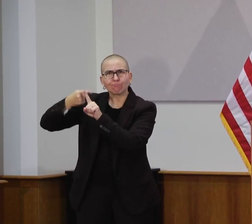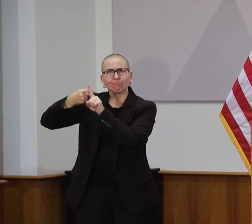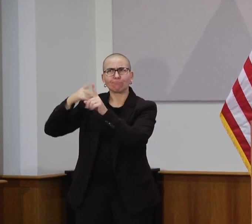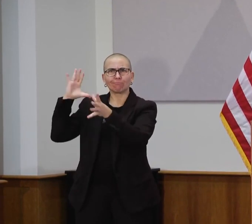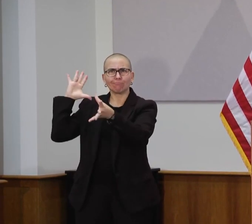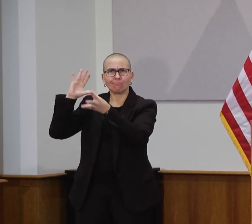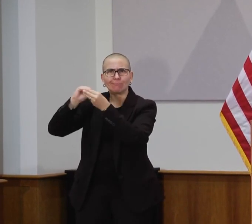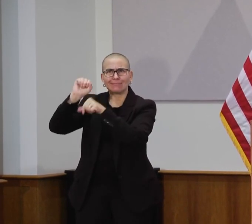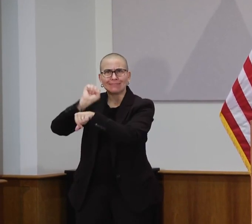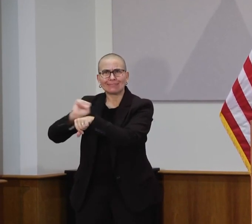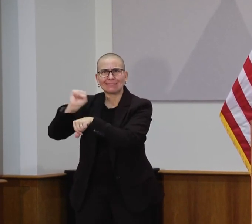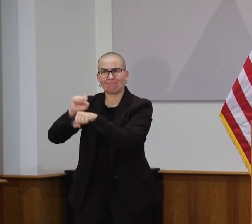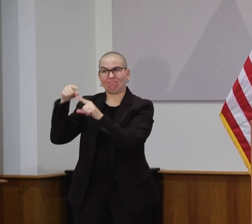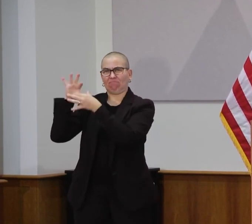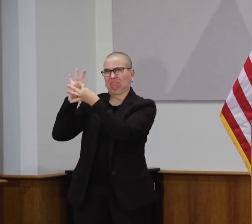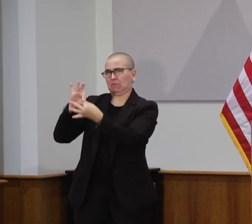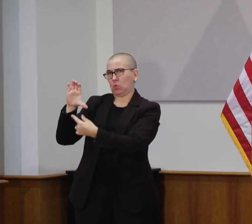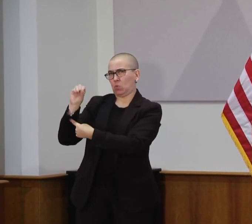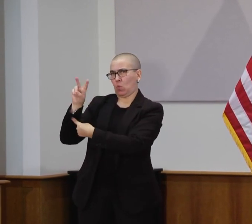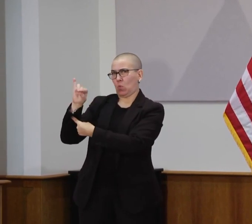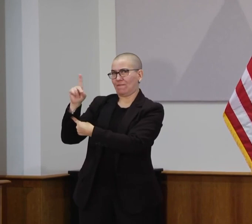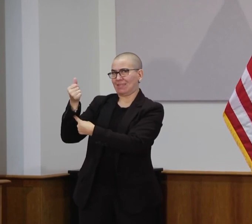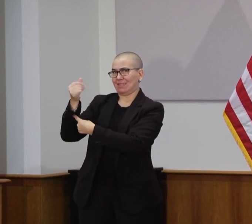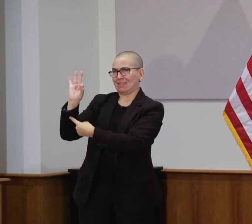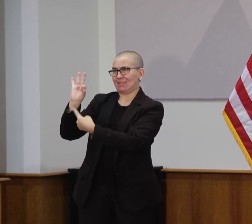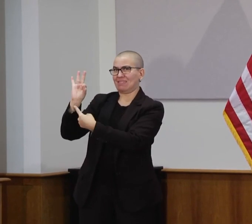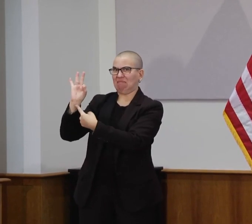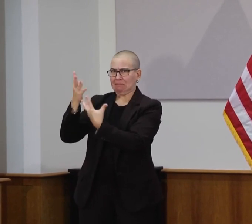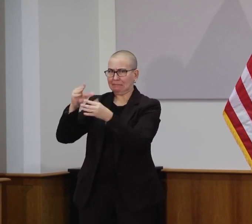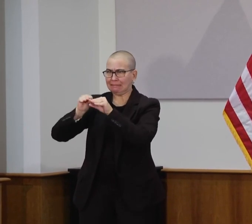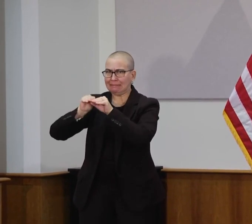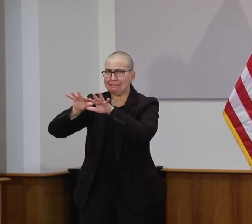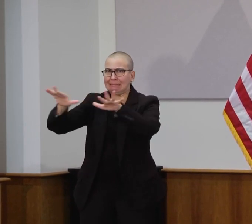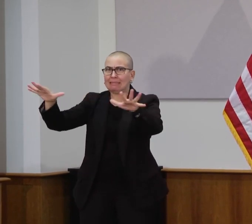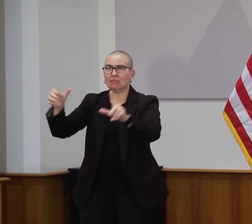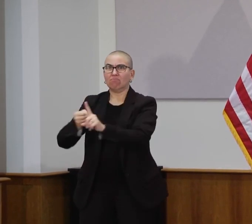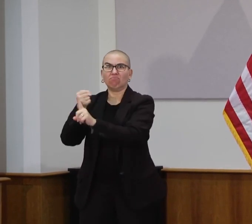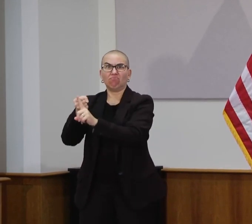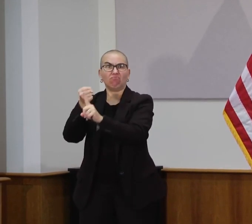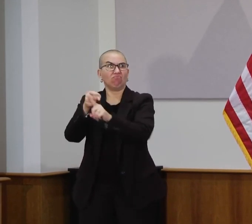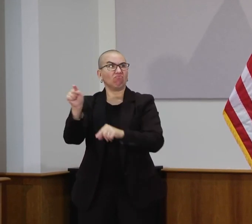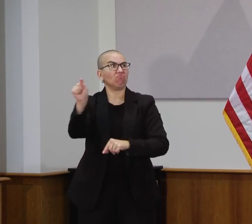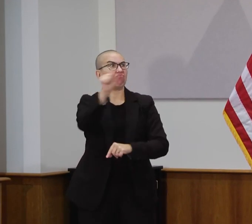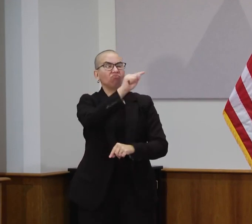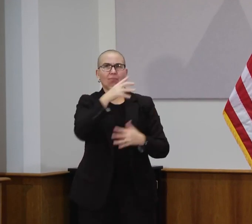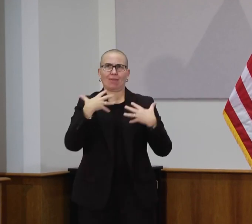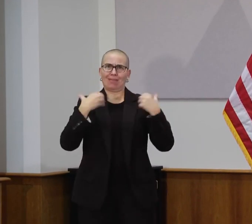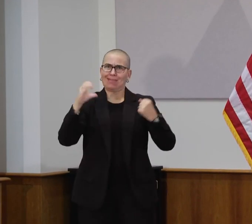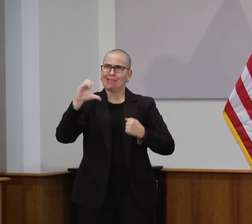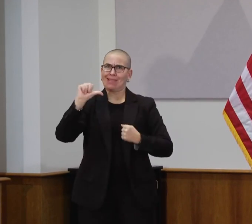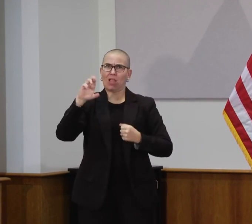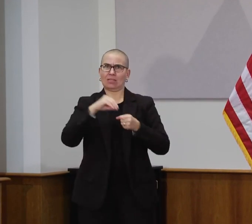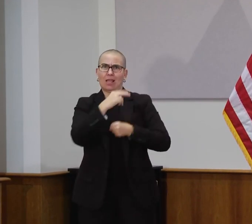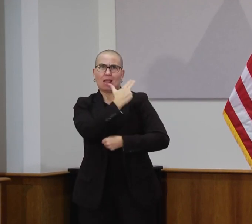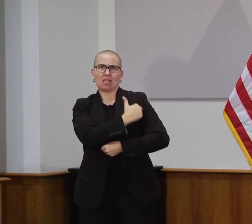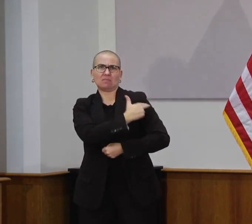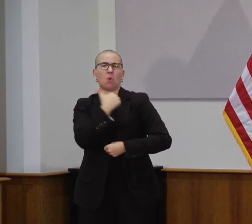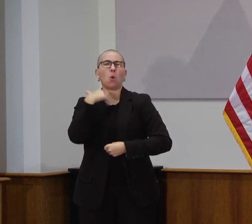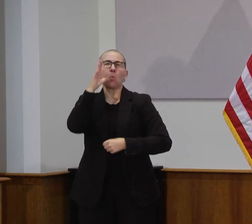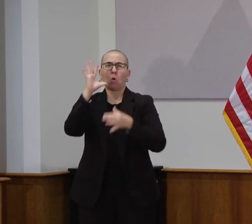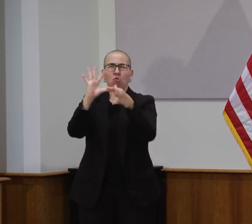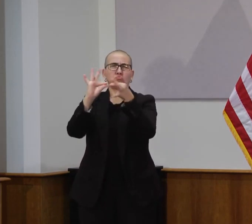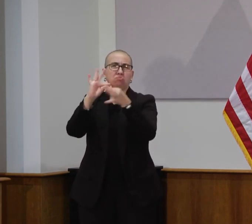has impacted our healthcare system. We're going to give some of the data, which I think many of you have been tracking. It is no secret